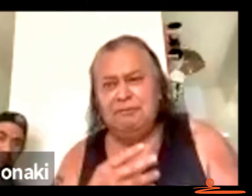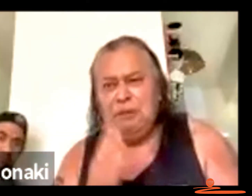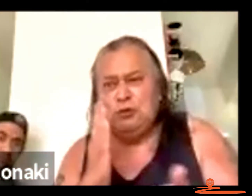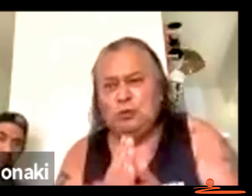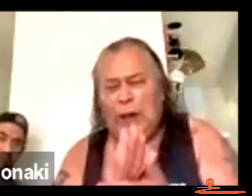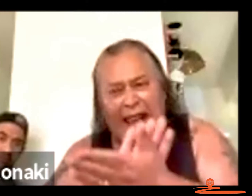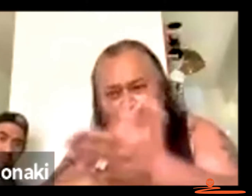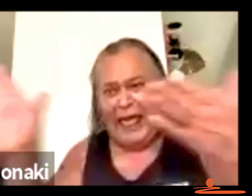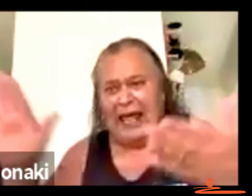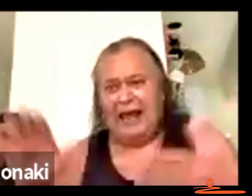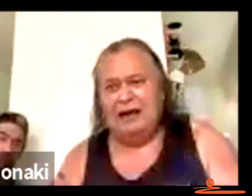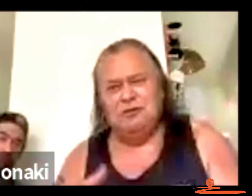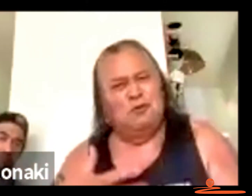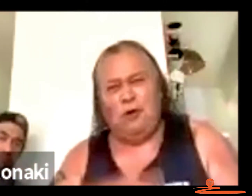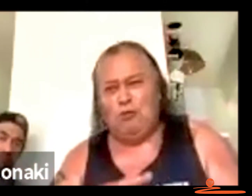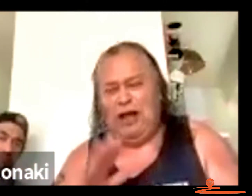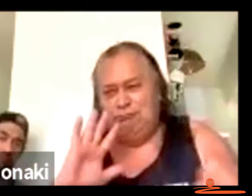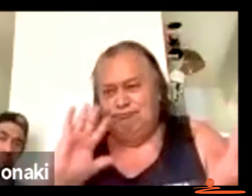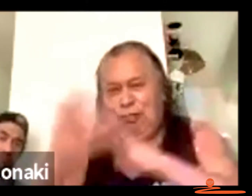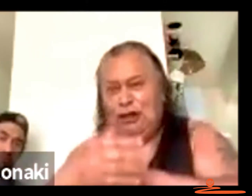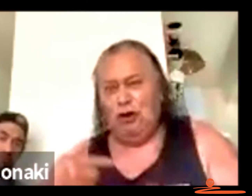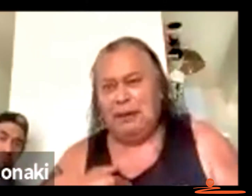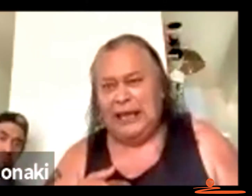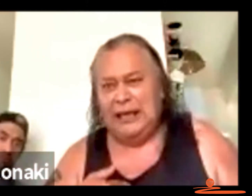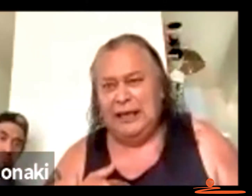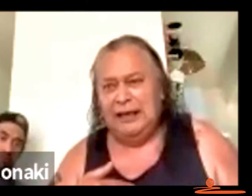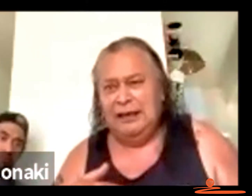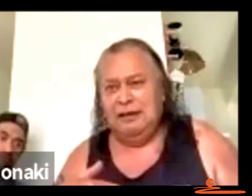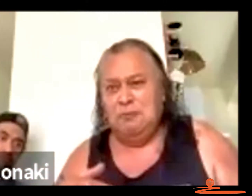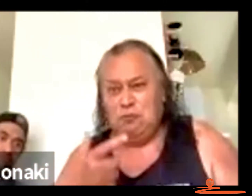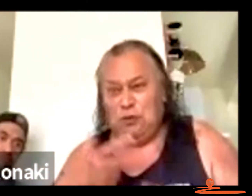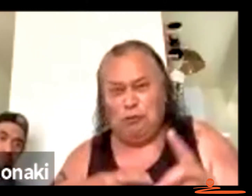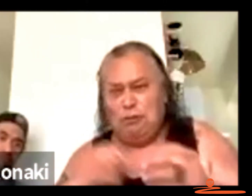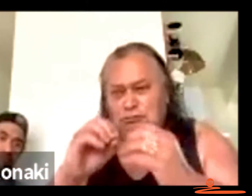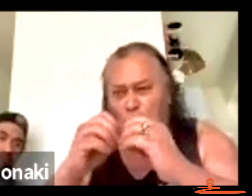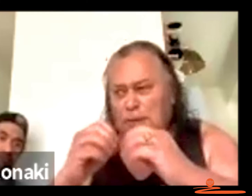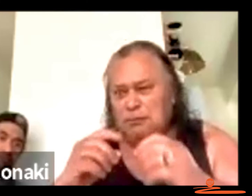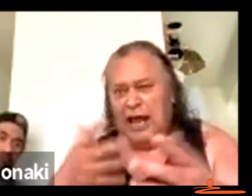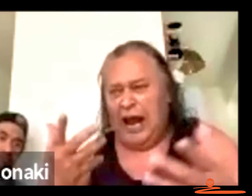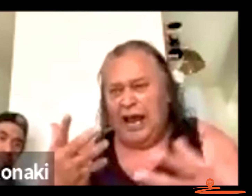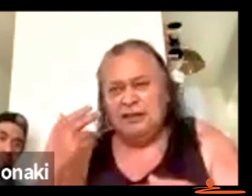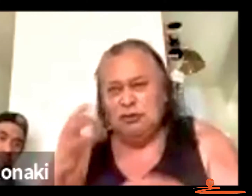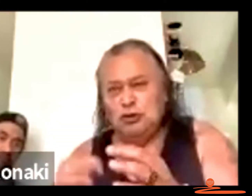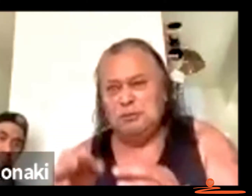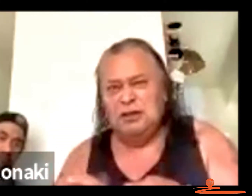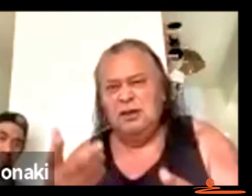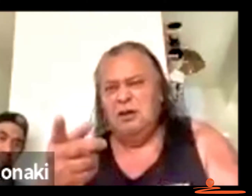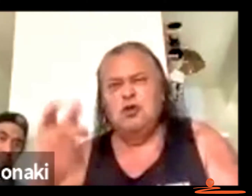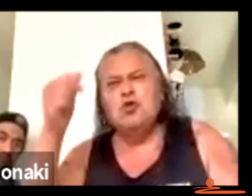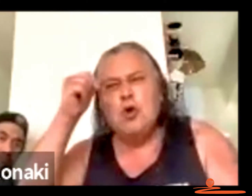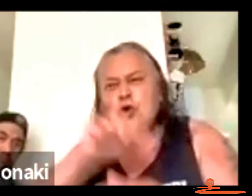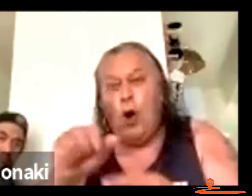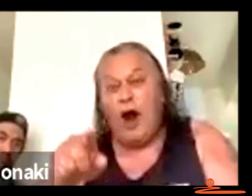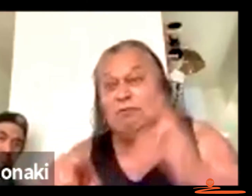safe for us and to ensure that we get the right information and not get confused with information coming at